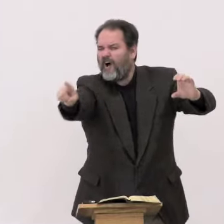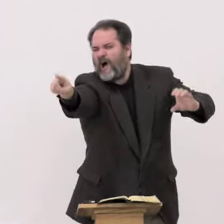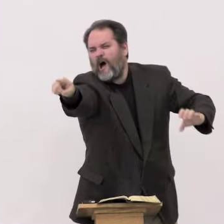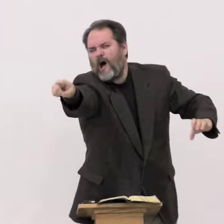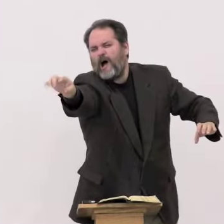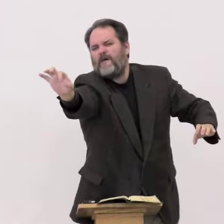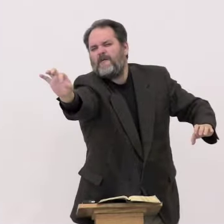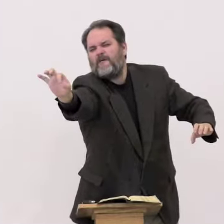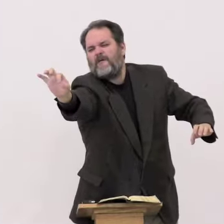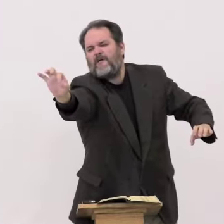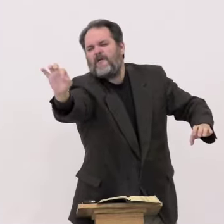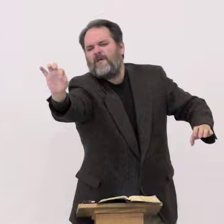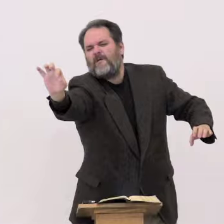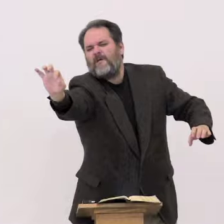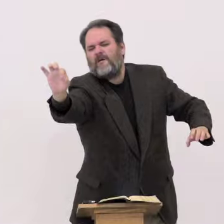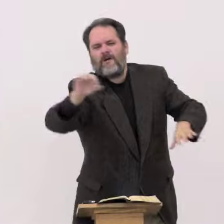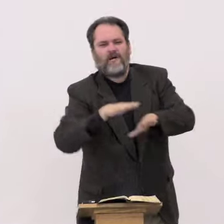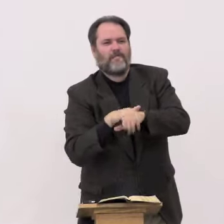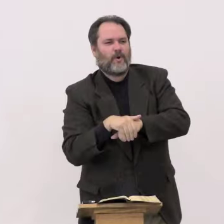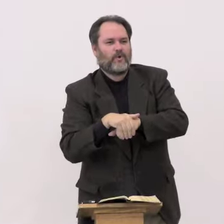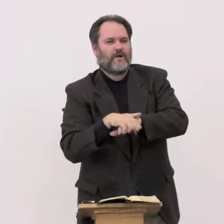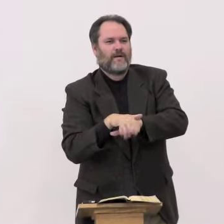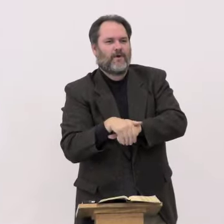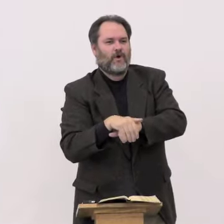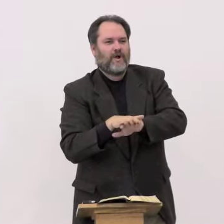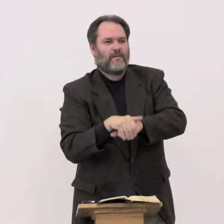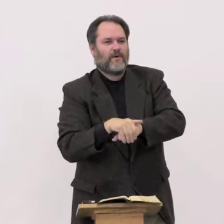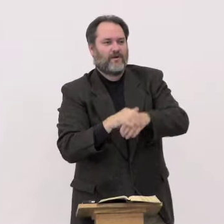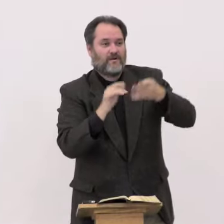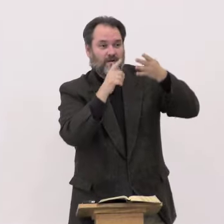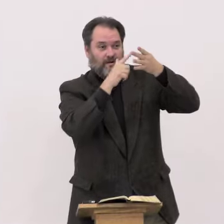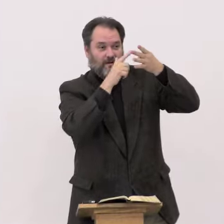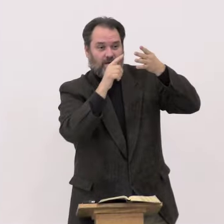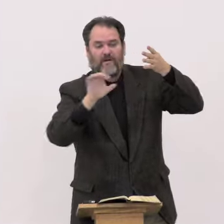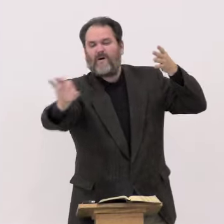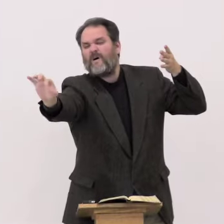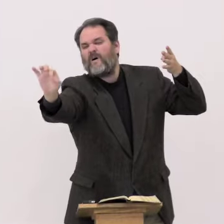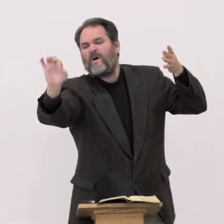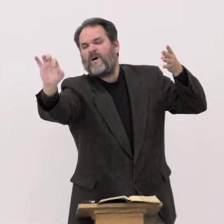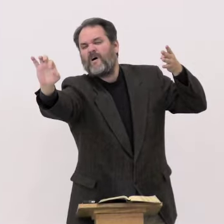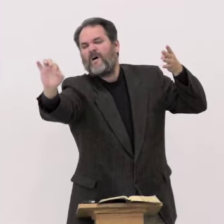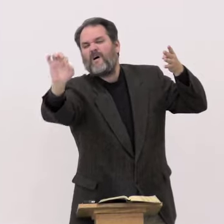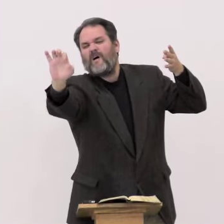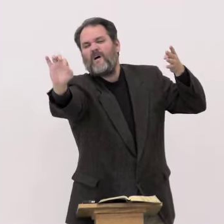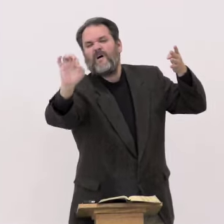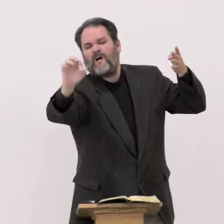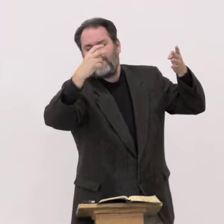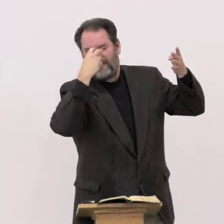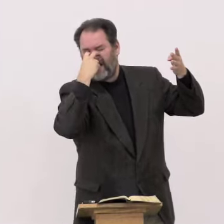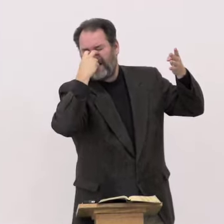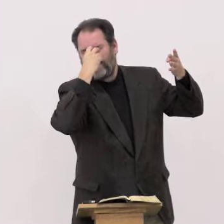also judging other people whenever you are doing the same thing.